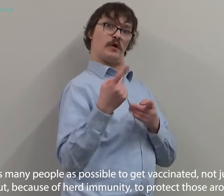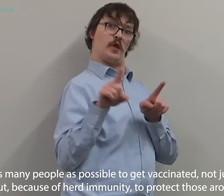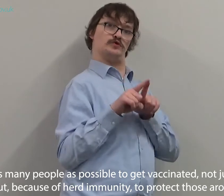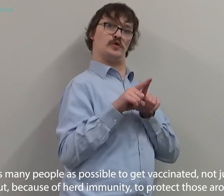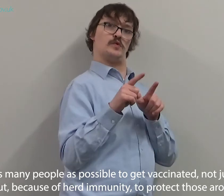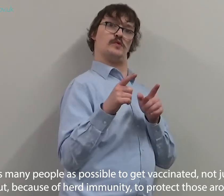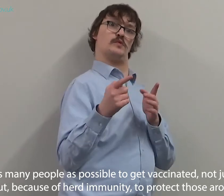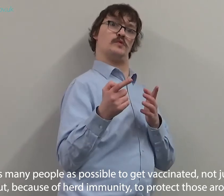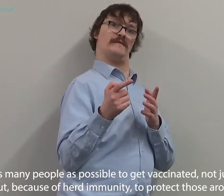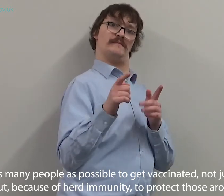because of herd immunity.